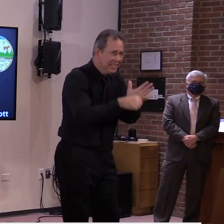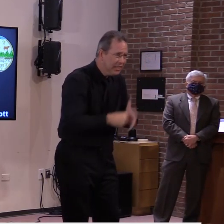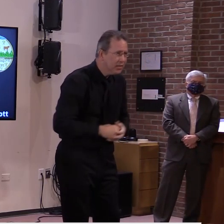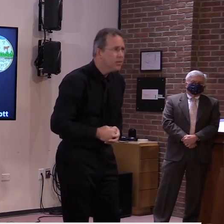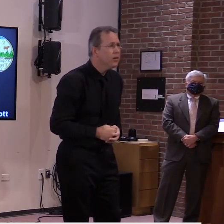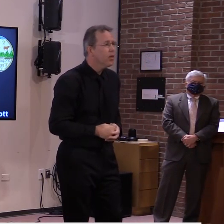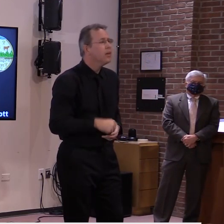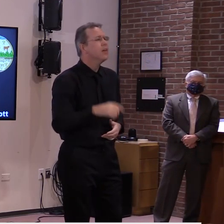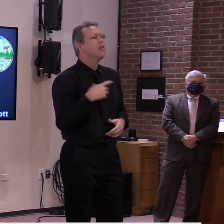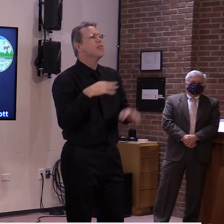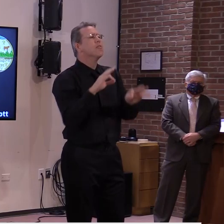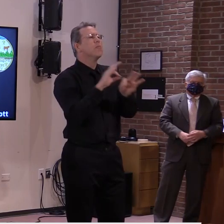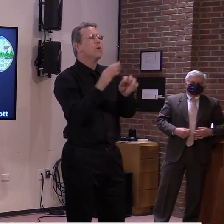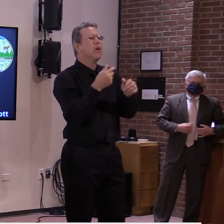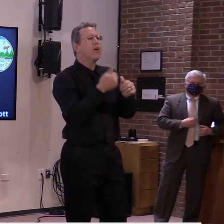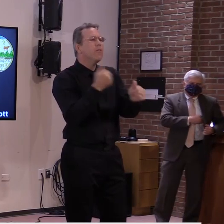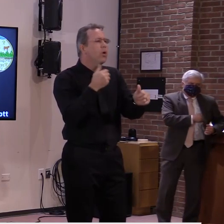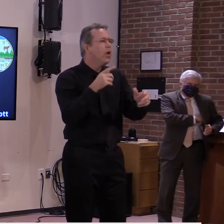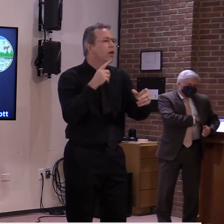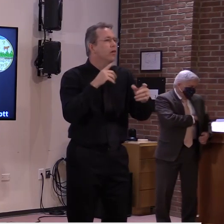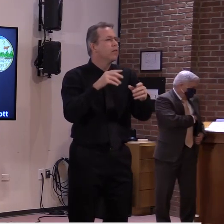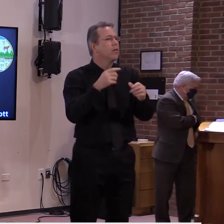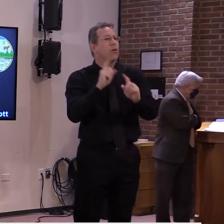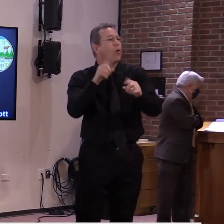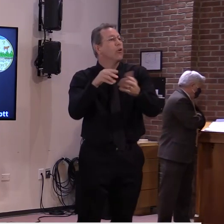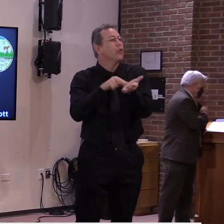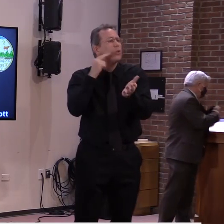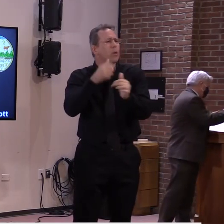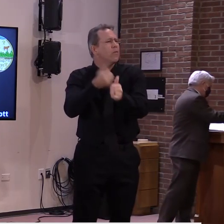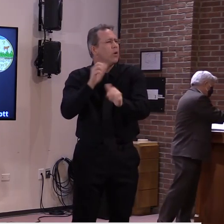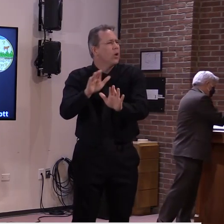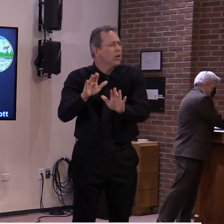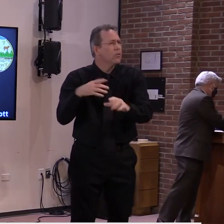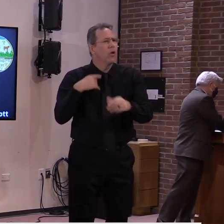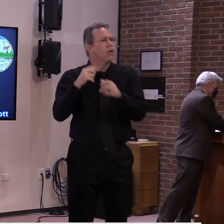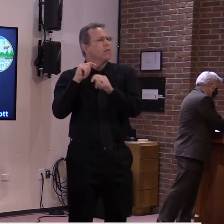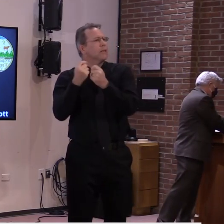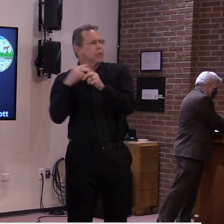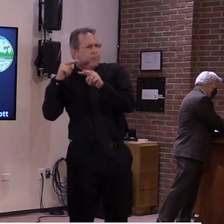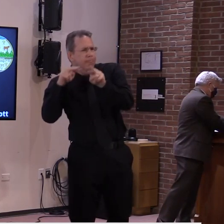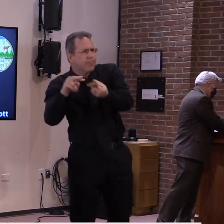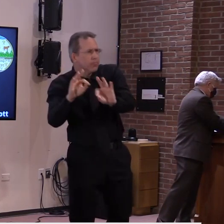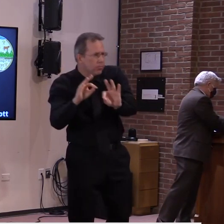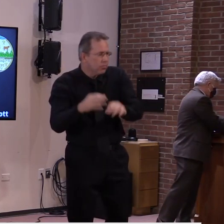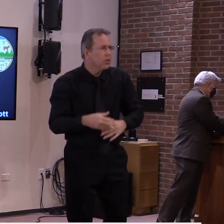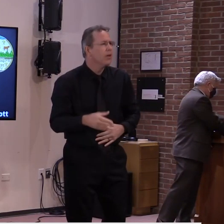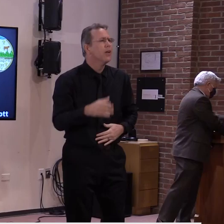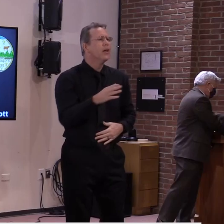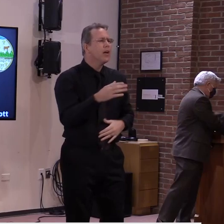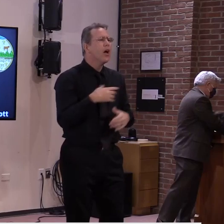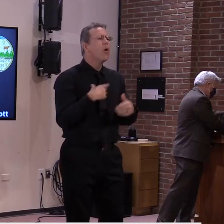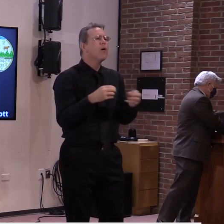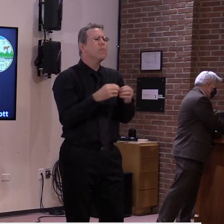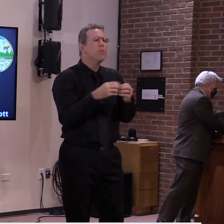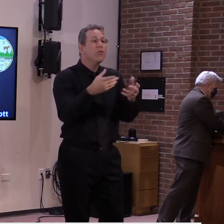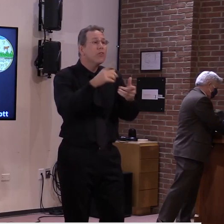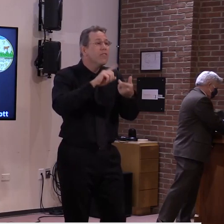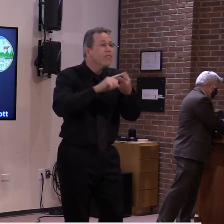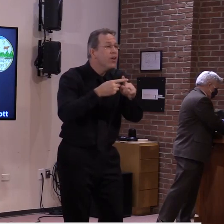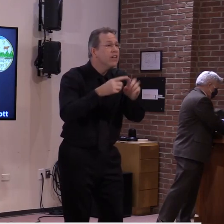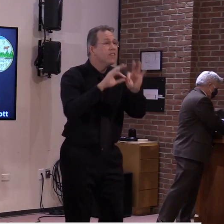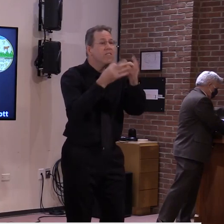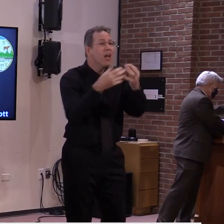away from the most vulnerable. Because as we're seeing, more and more of our friends and family members are being impacted,